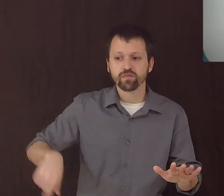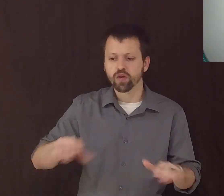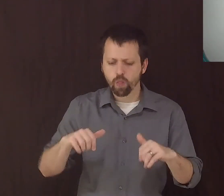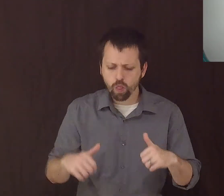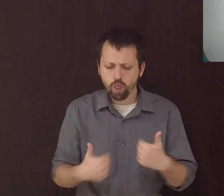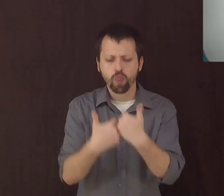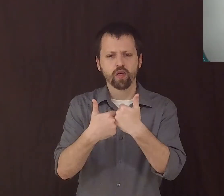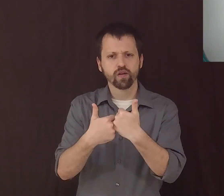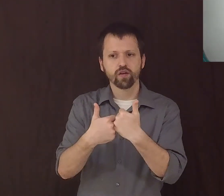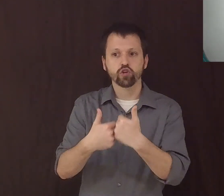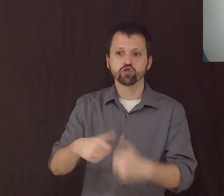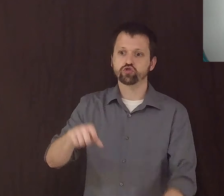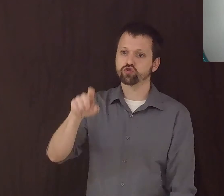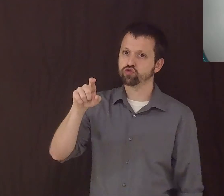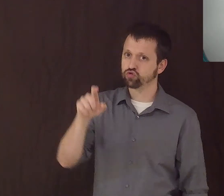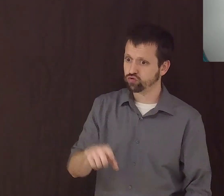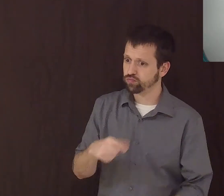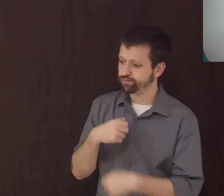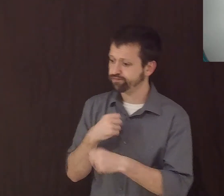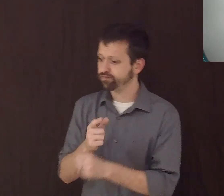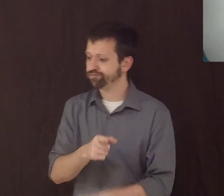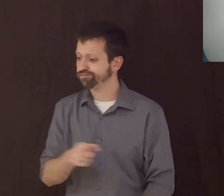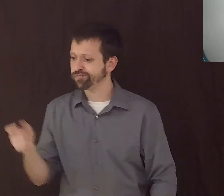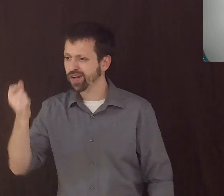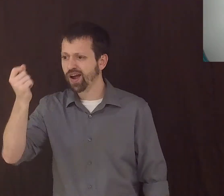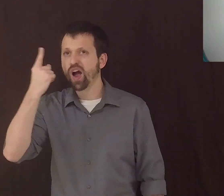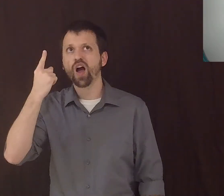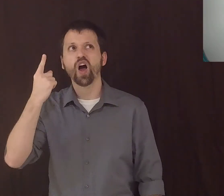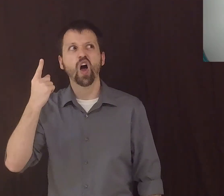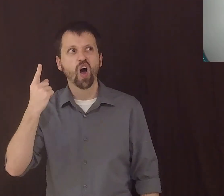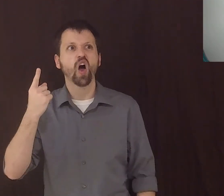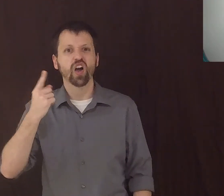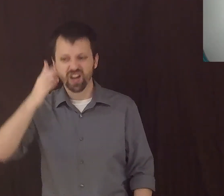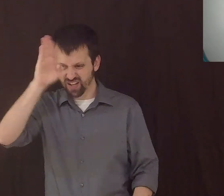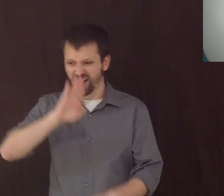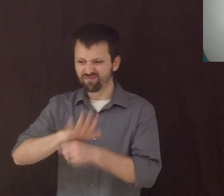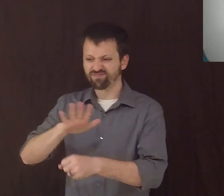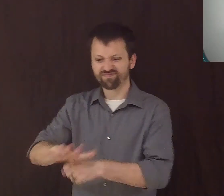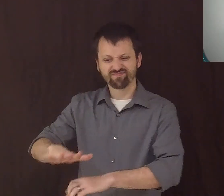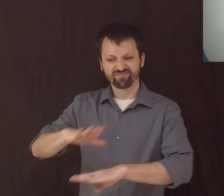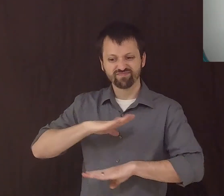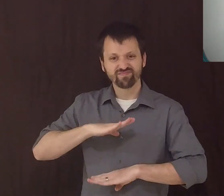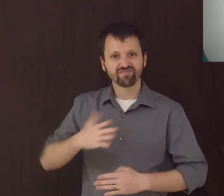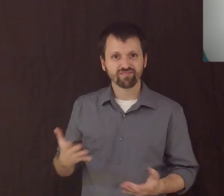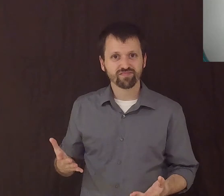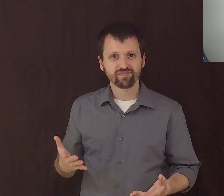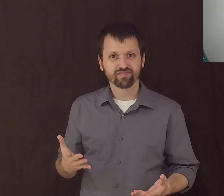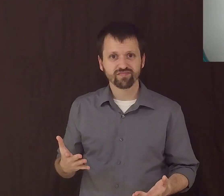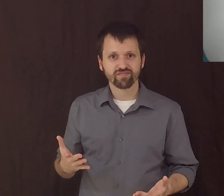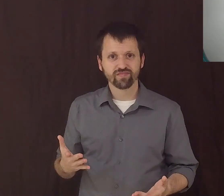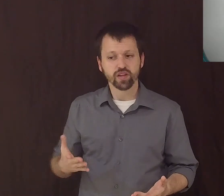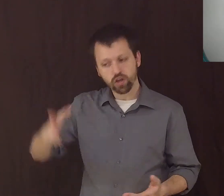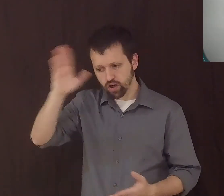adversities should have caused the nation of Israel to see that in God they had everything they needed. I mean, he led